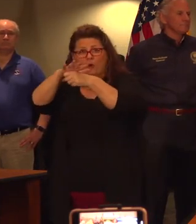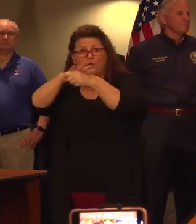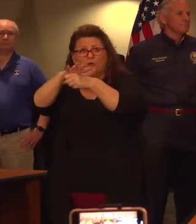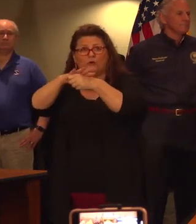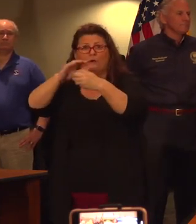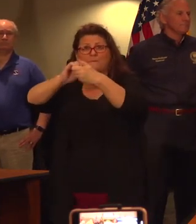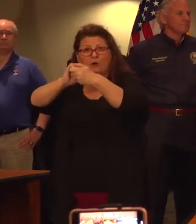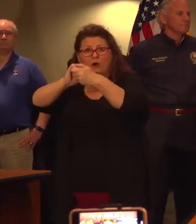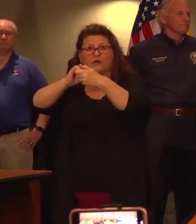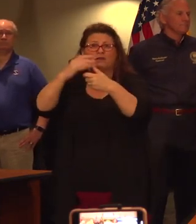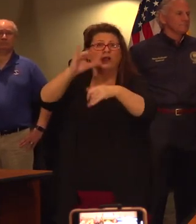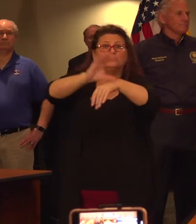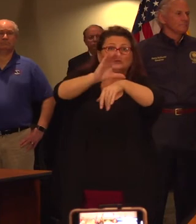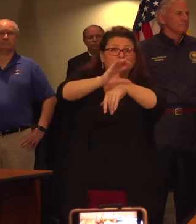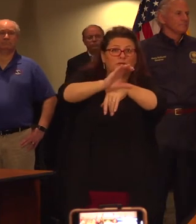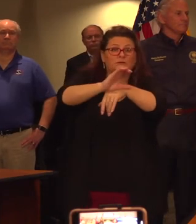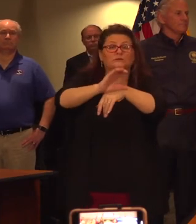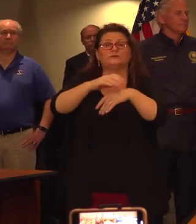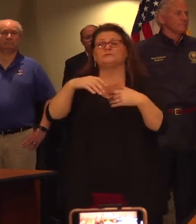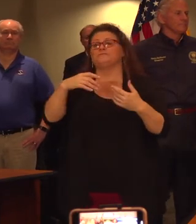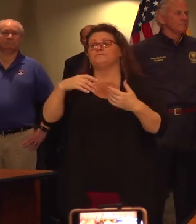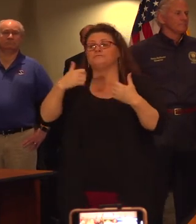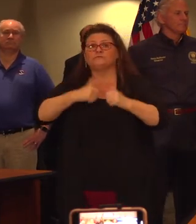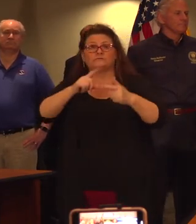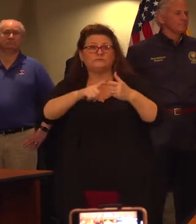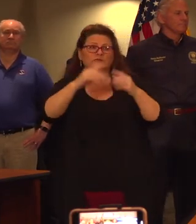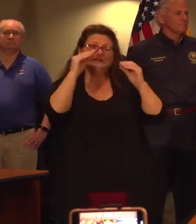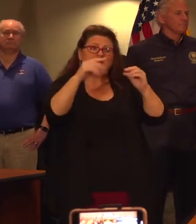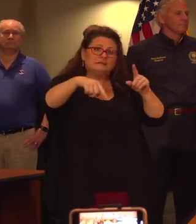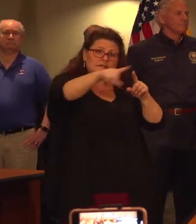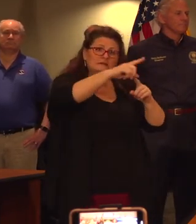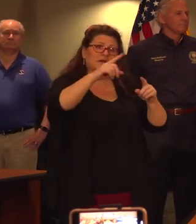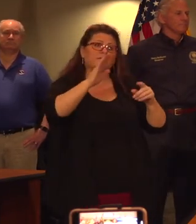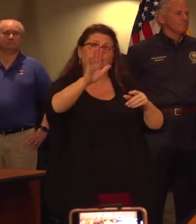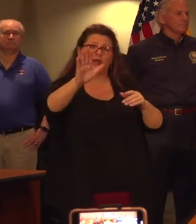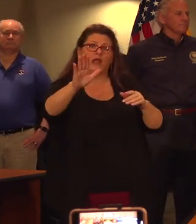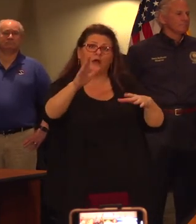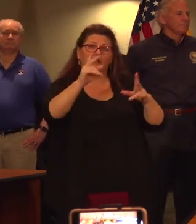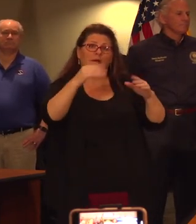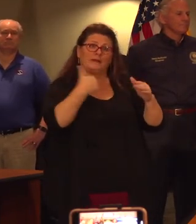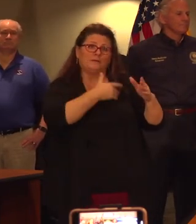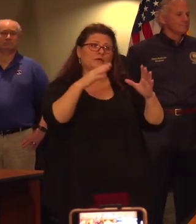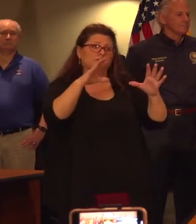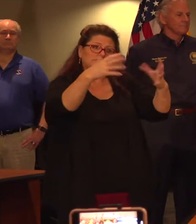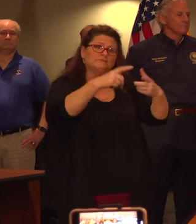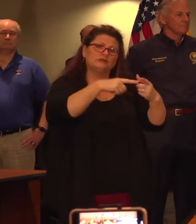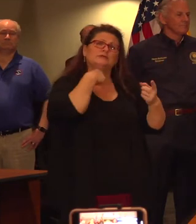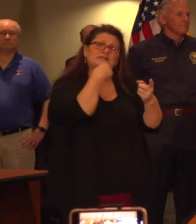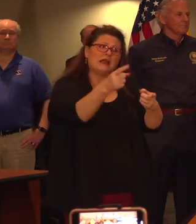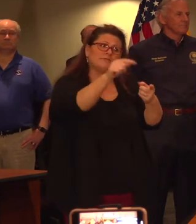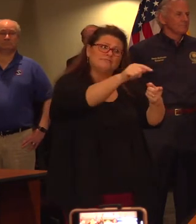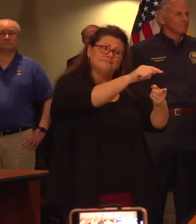includes working with local churches to help communicate prevention messages to better reach communities of color about the